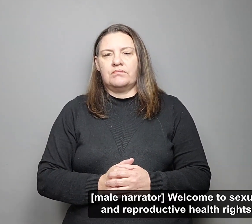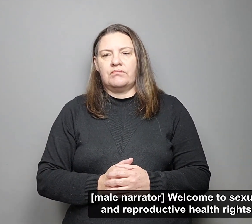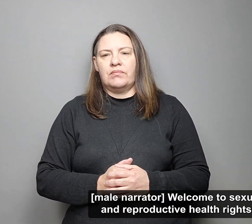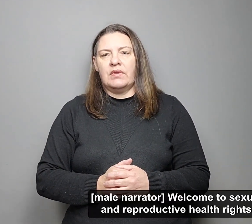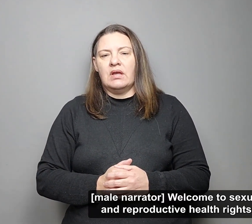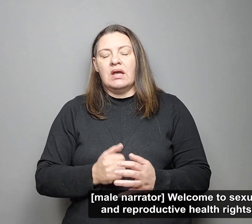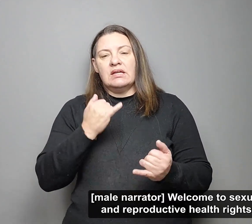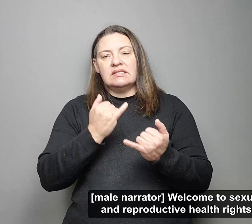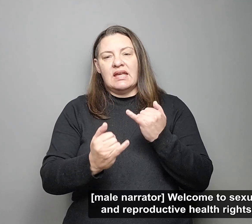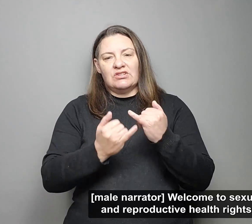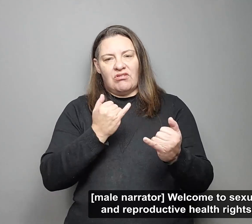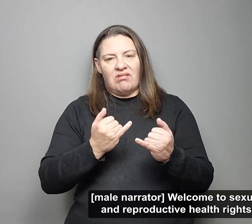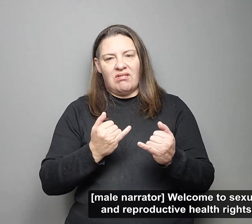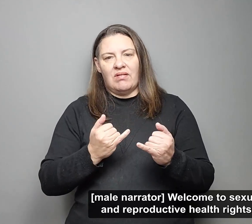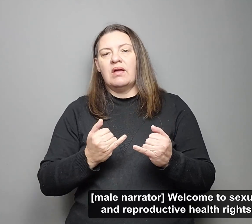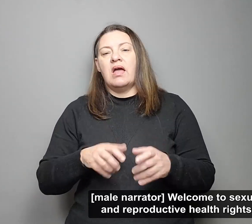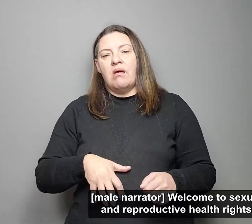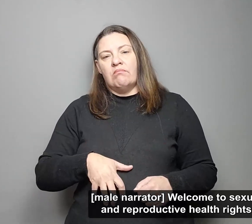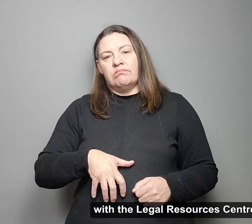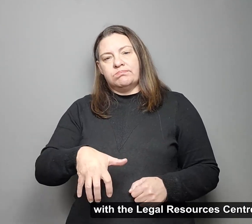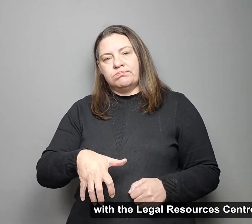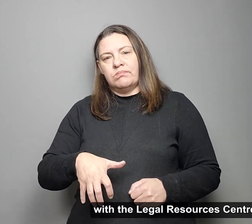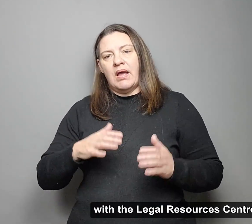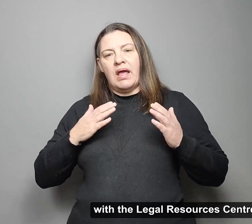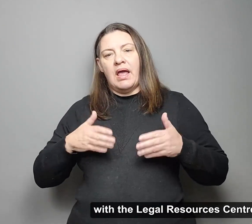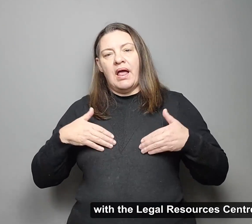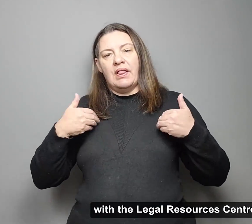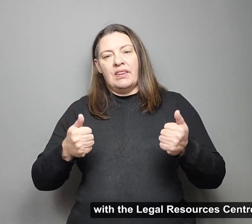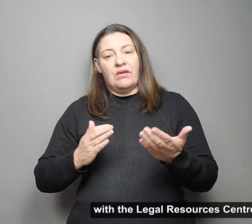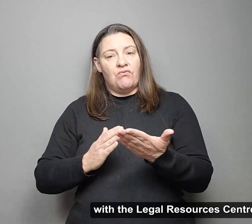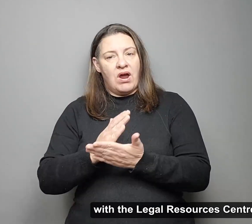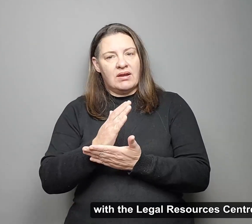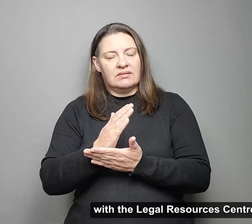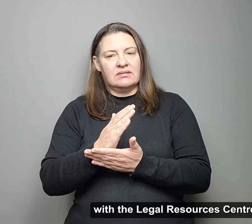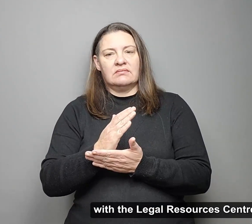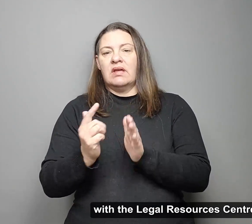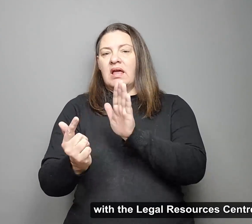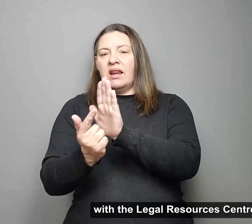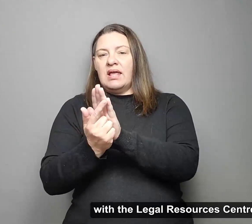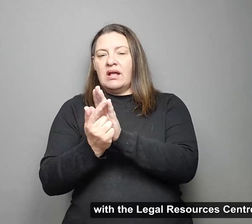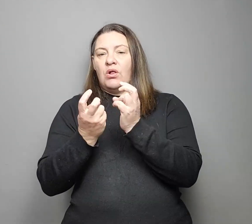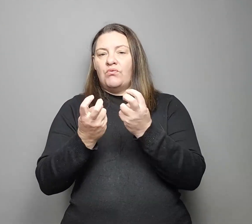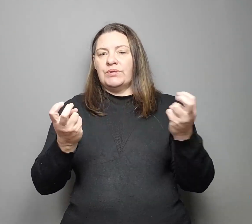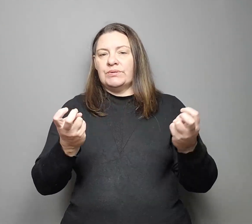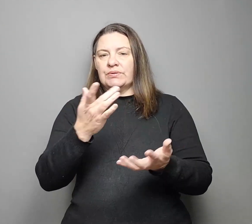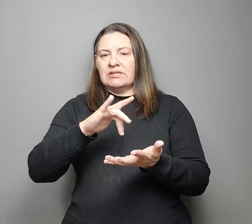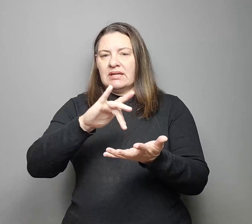Welcome to Sexual and Reproductive Health Rights with the Legal Resources Center.